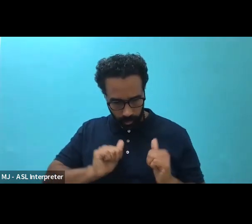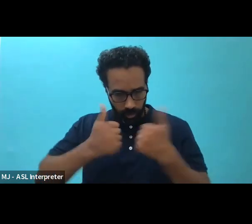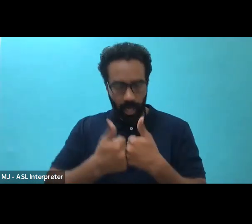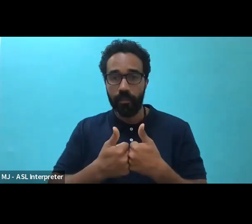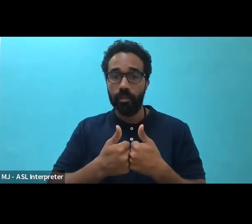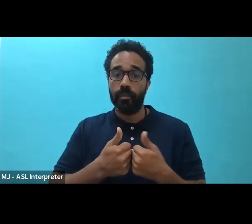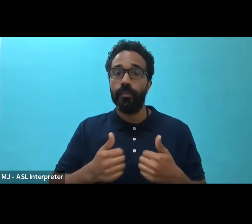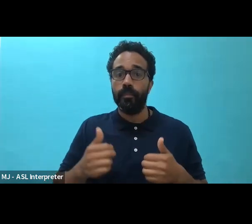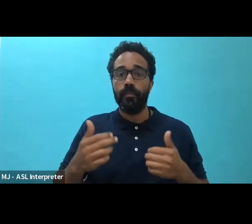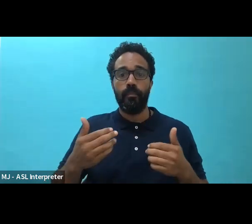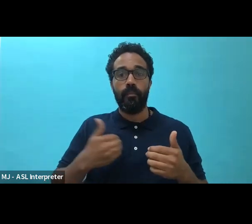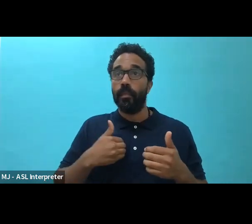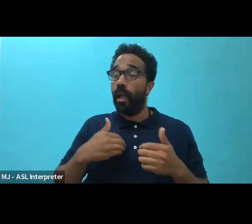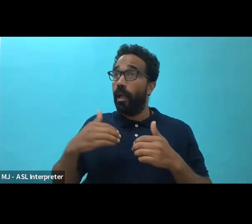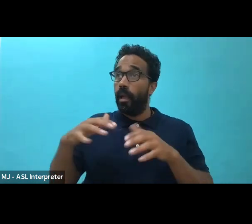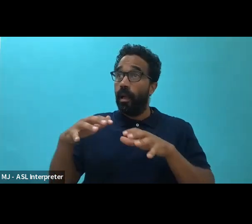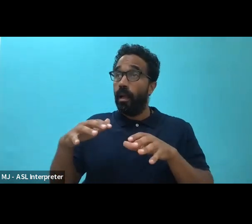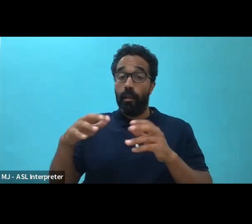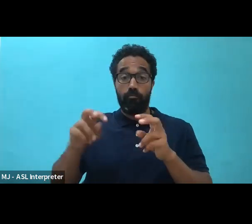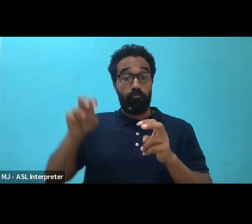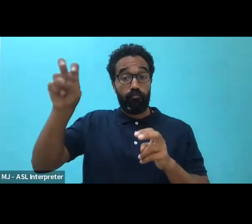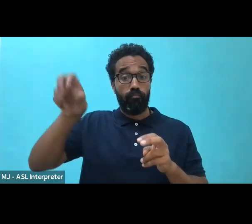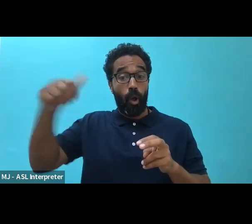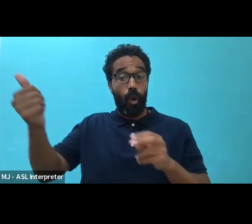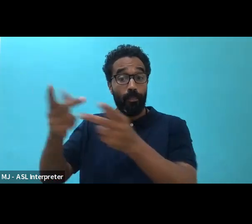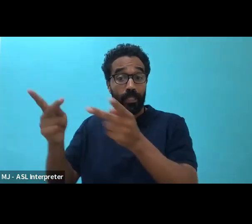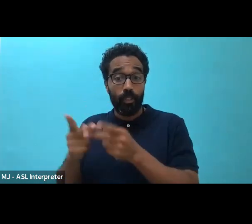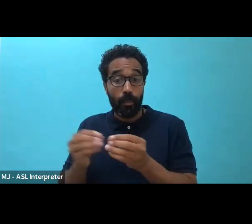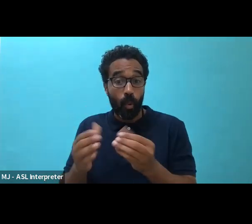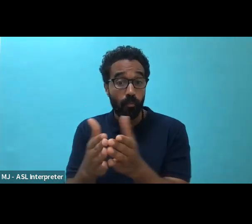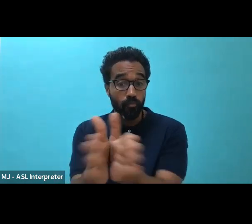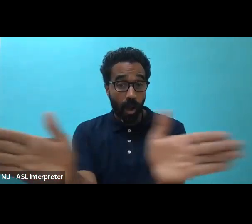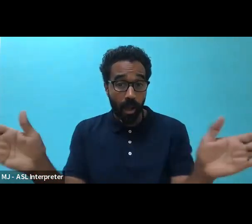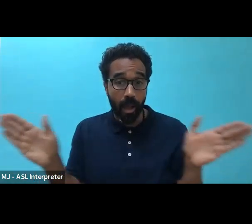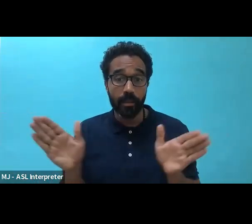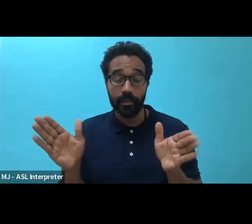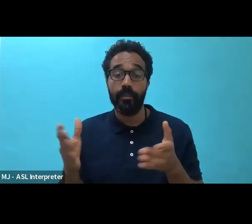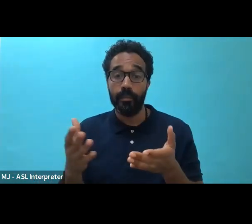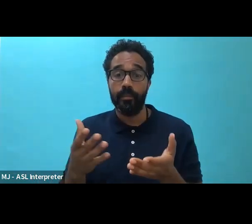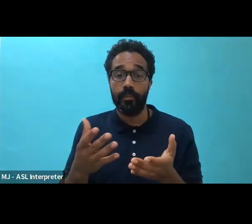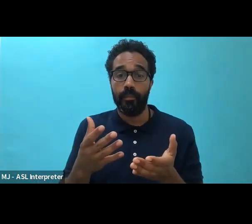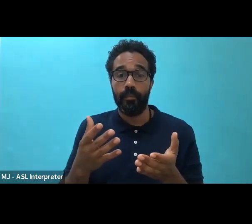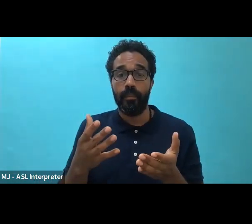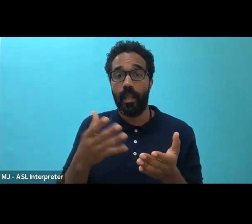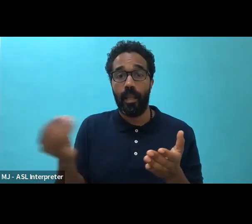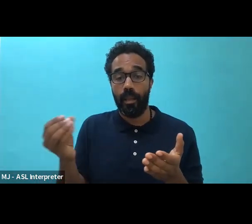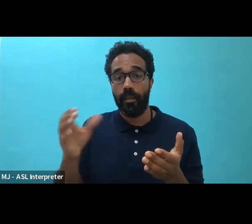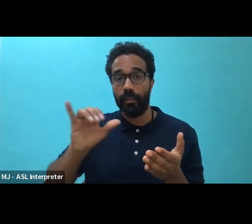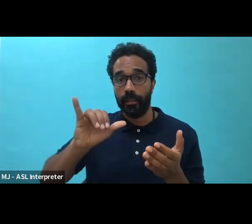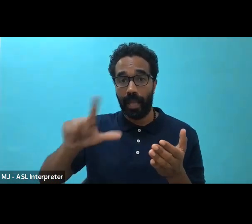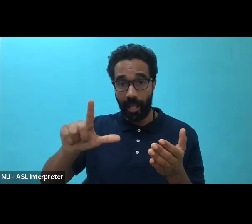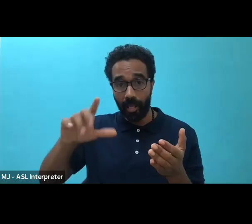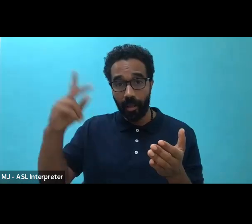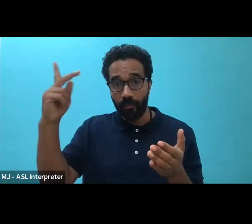positions in the broader movement or the broader community, bringing our CIL philosophy